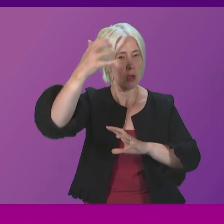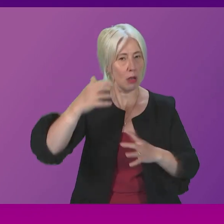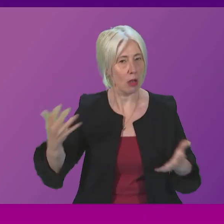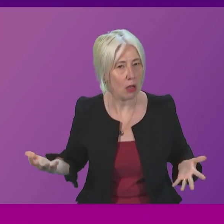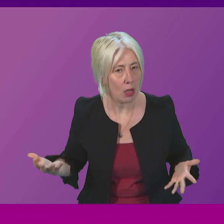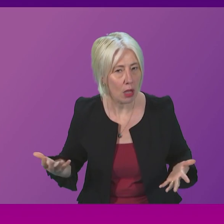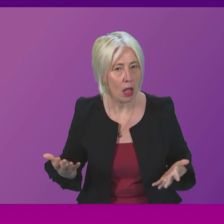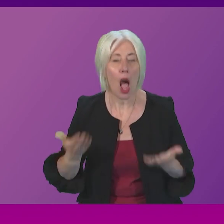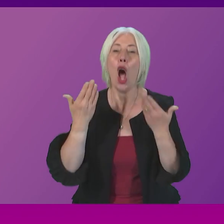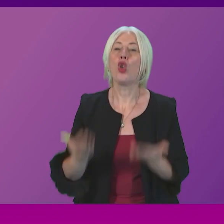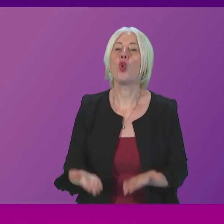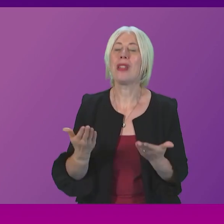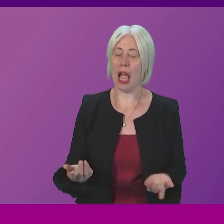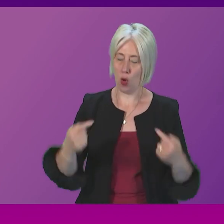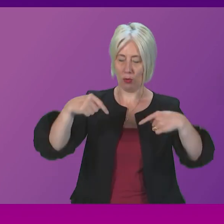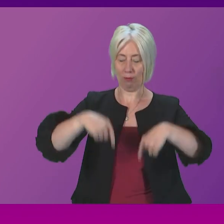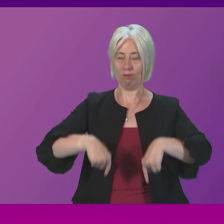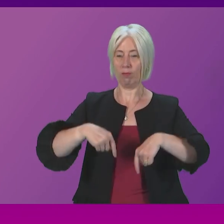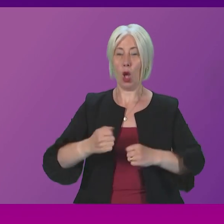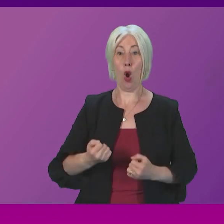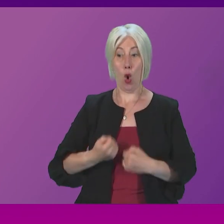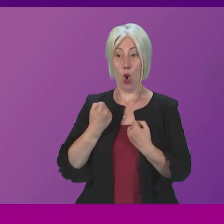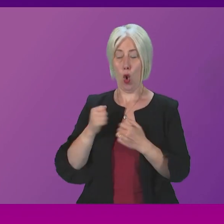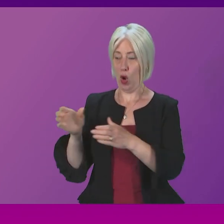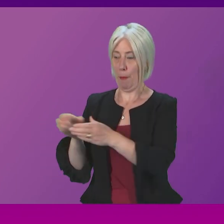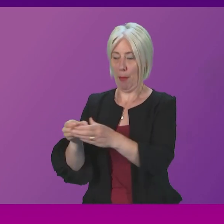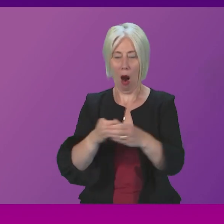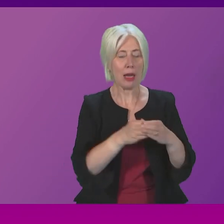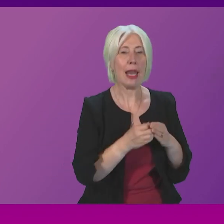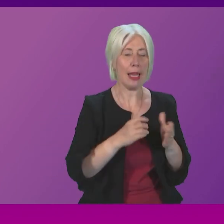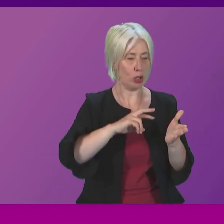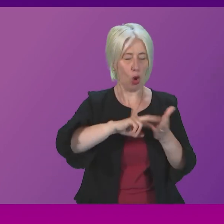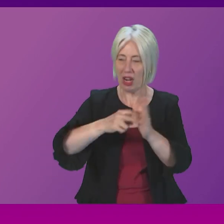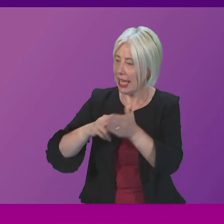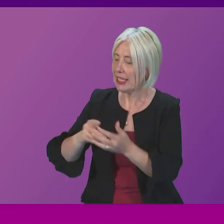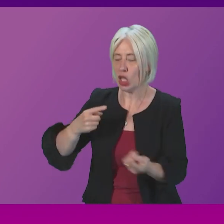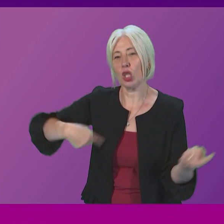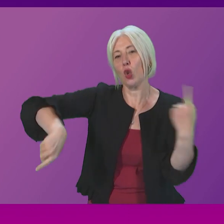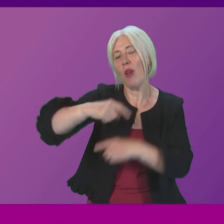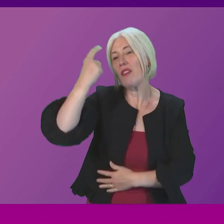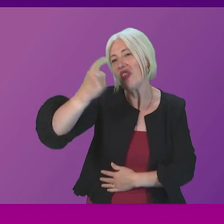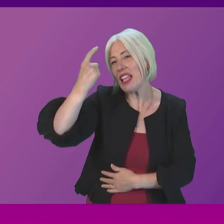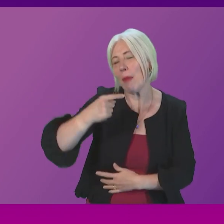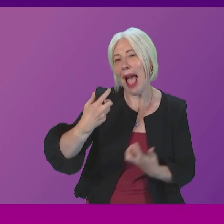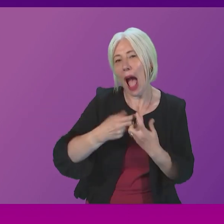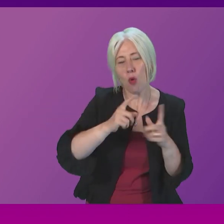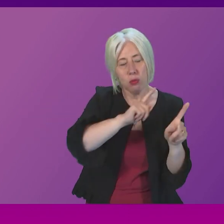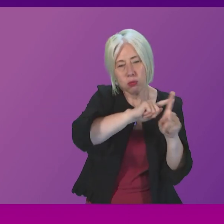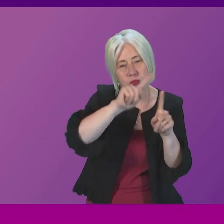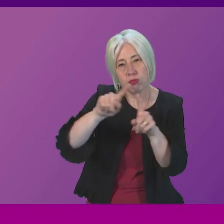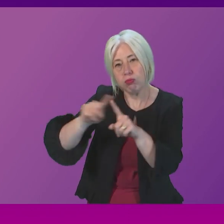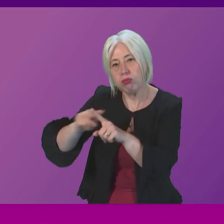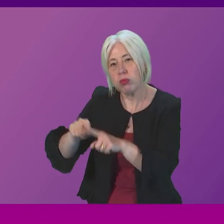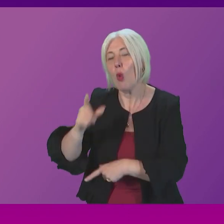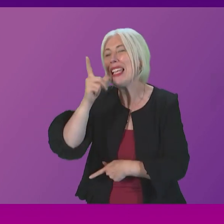coming to here, is we need in our own parties and our own organisations to think about the different ways that we